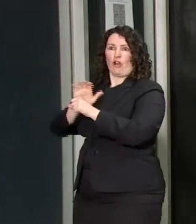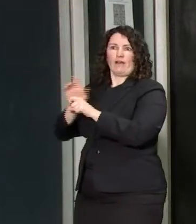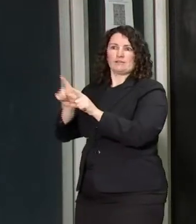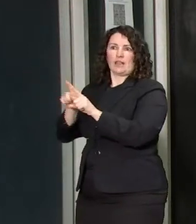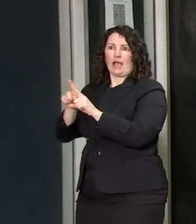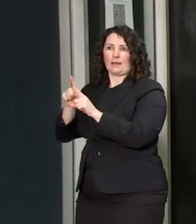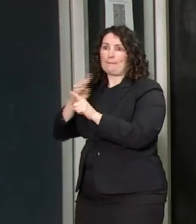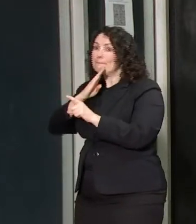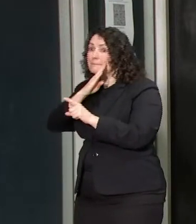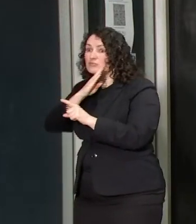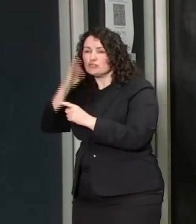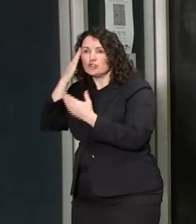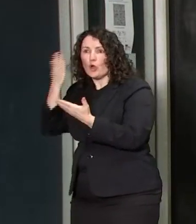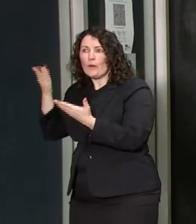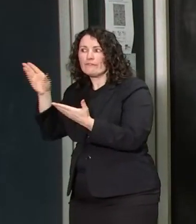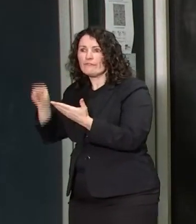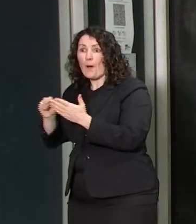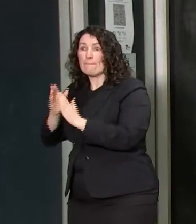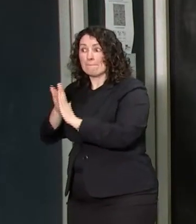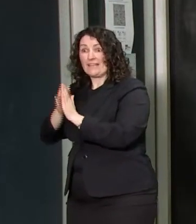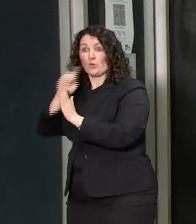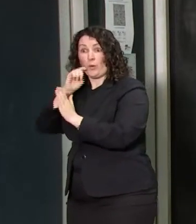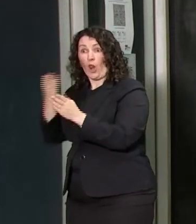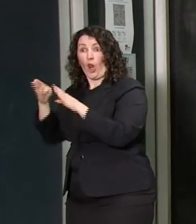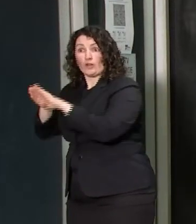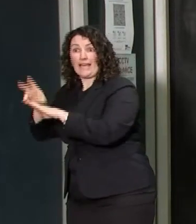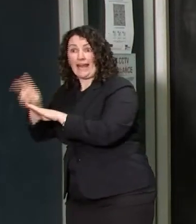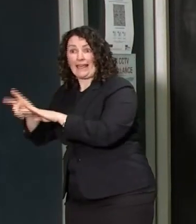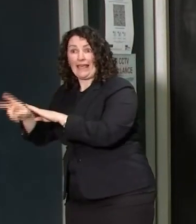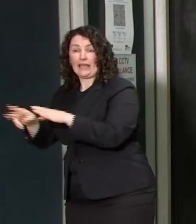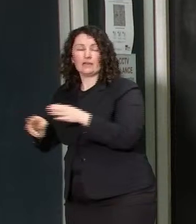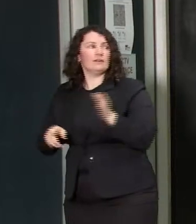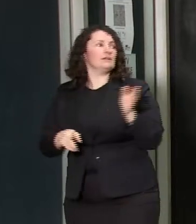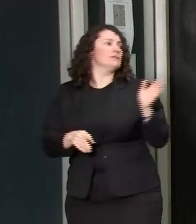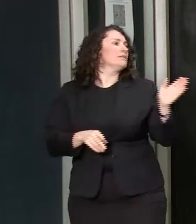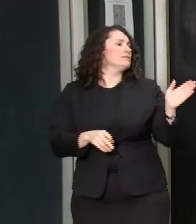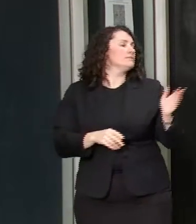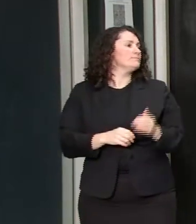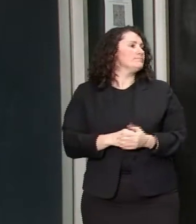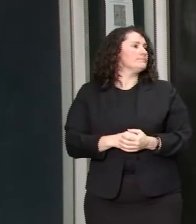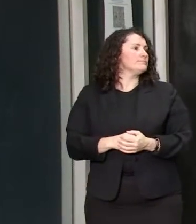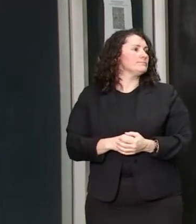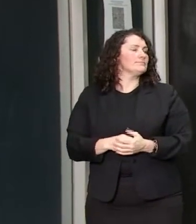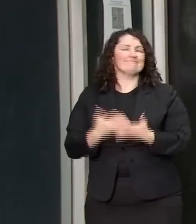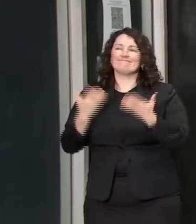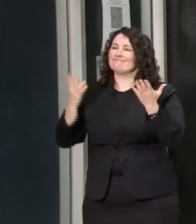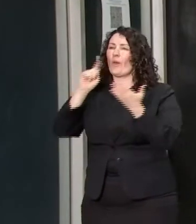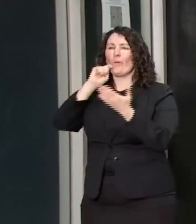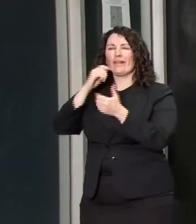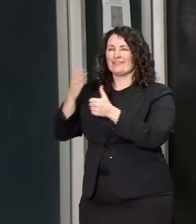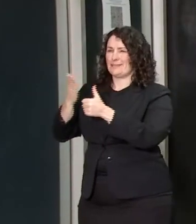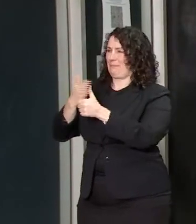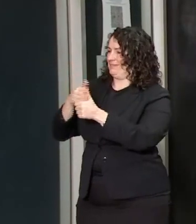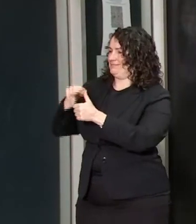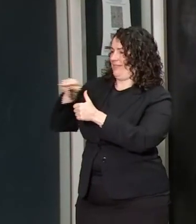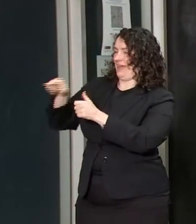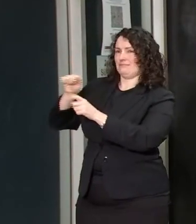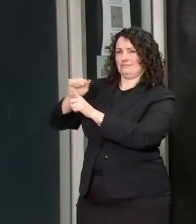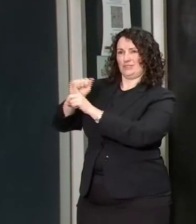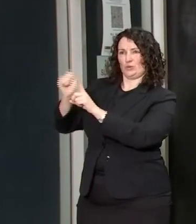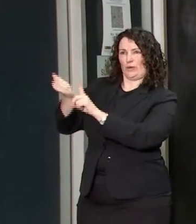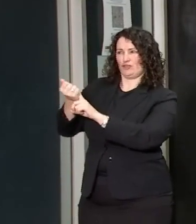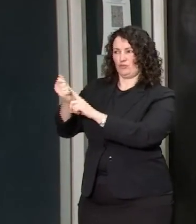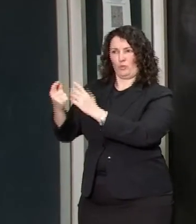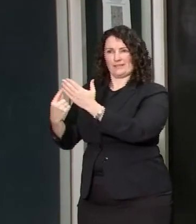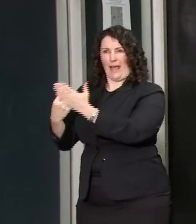we could go back into lockdown? Each on their merits. We will see. There will be mystery cases who've had very little interaction. There